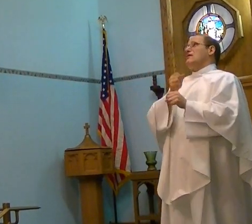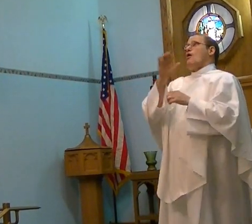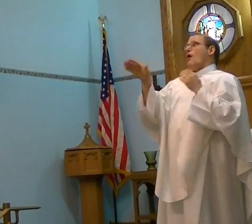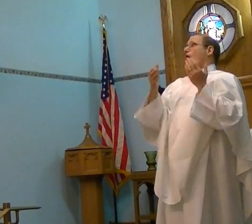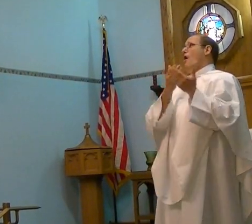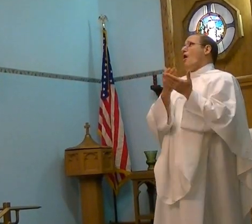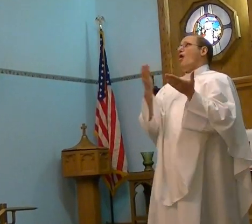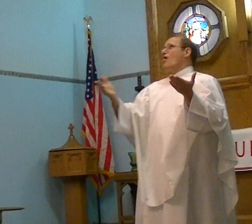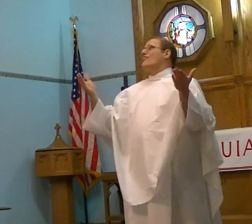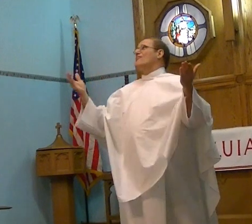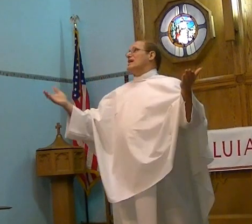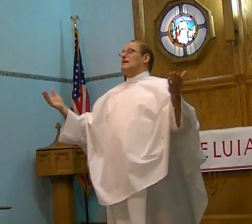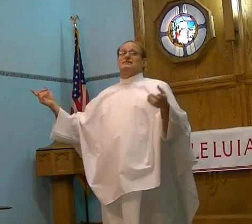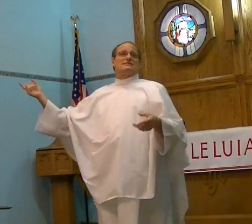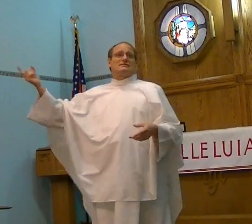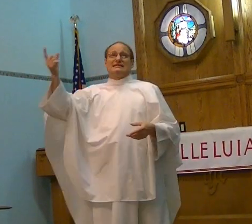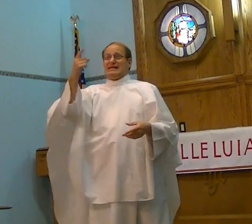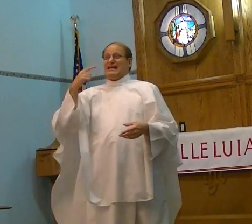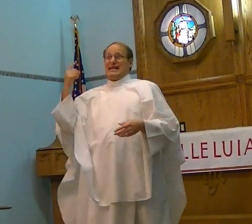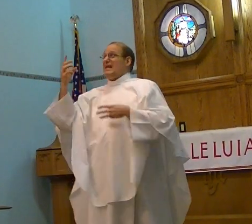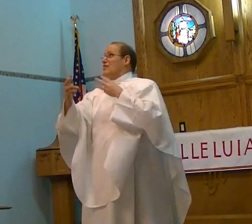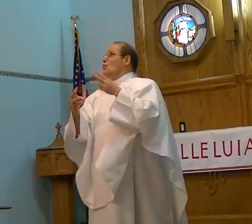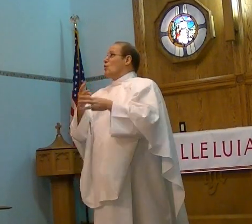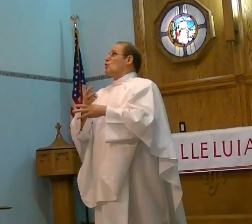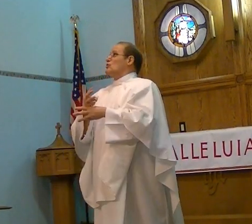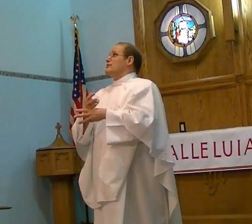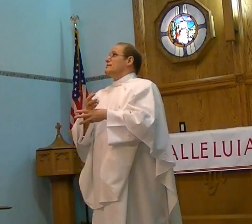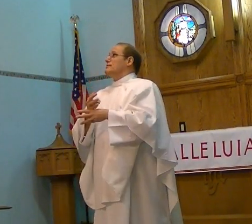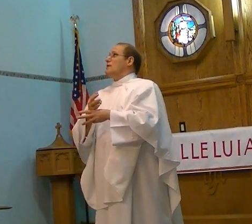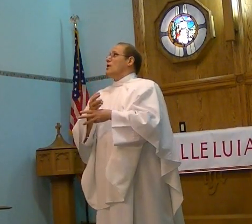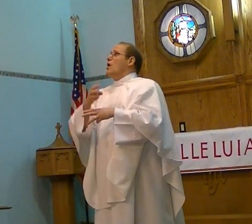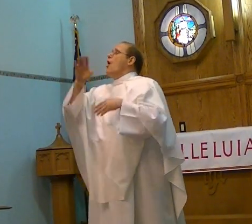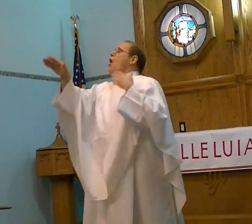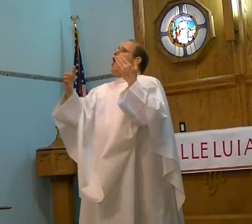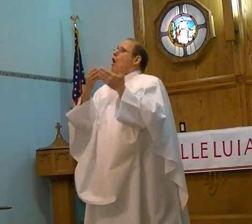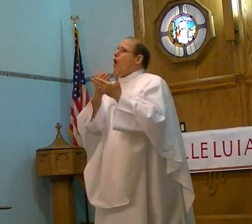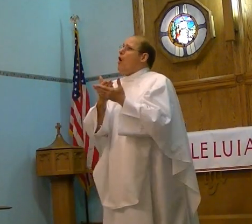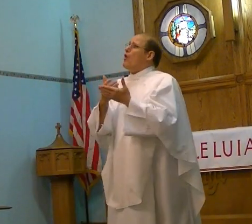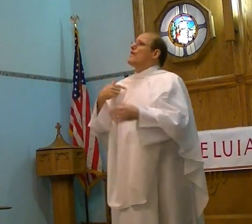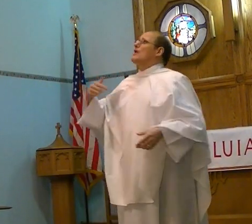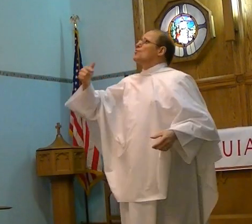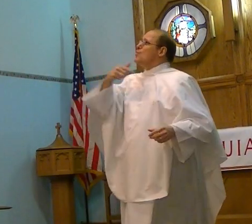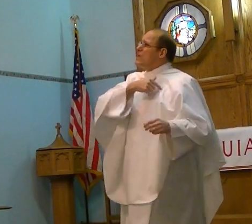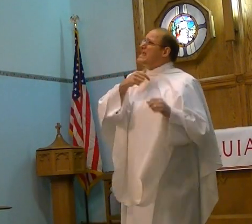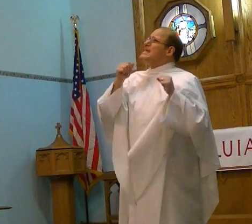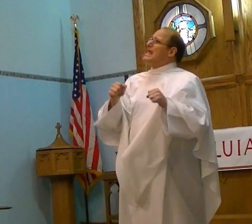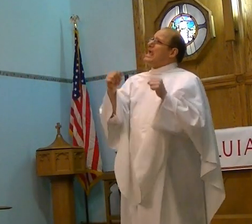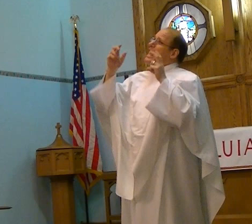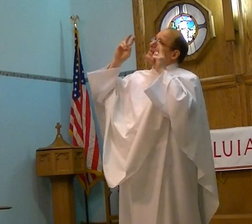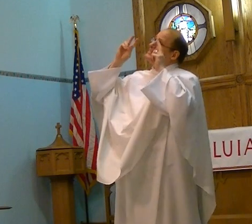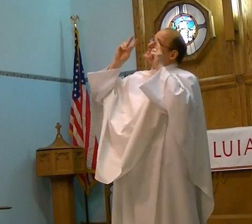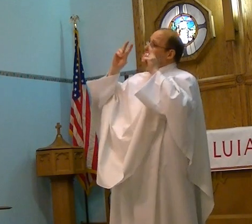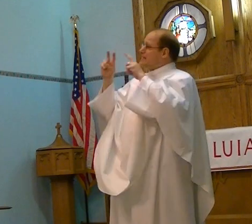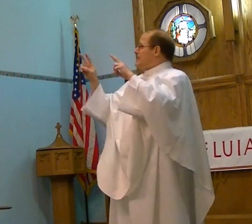all things in the world, all that we can see